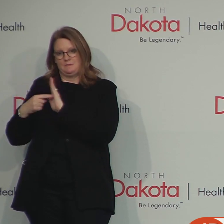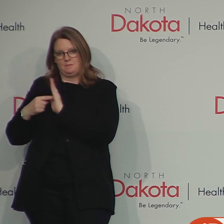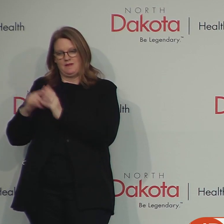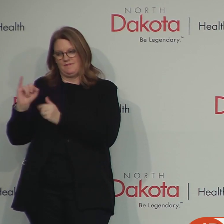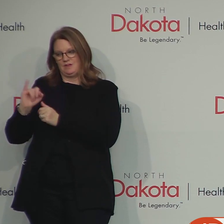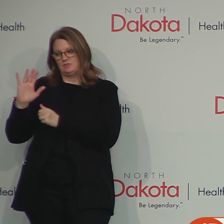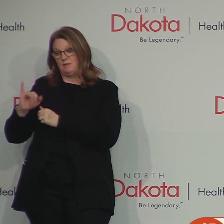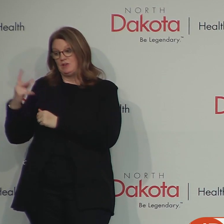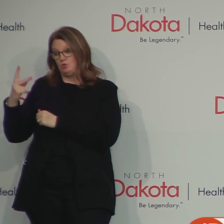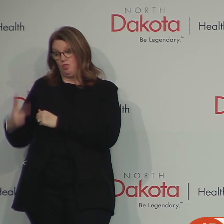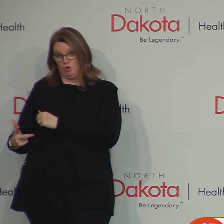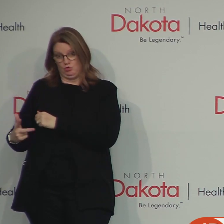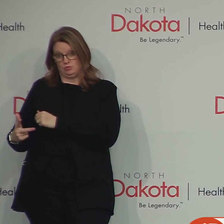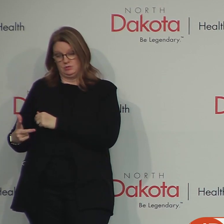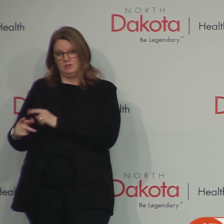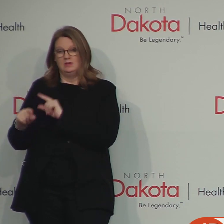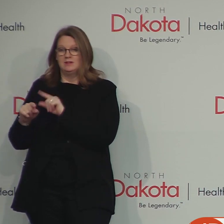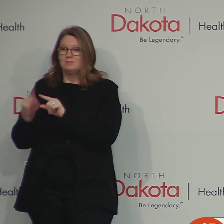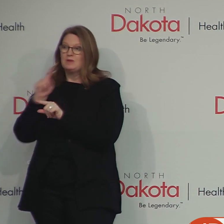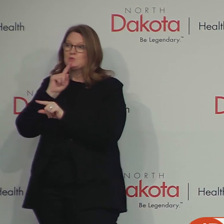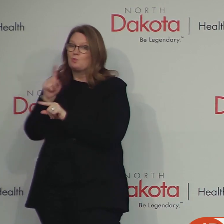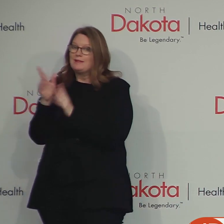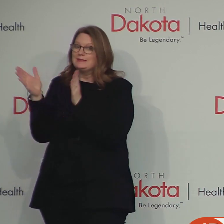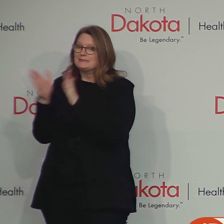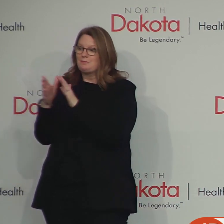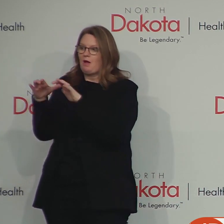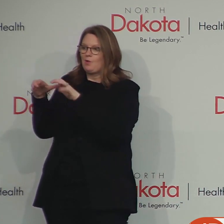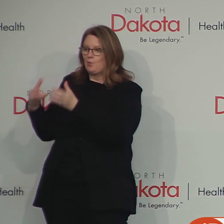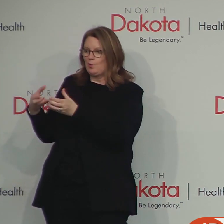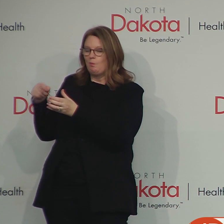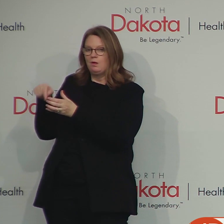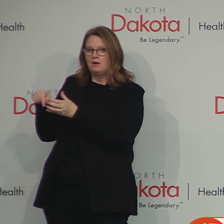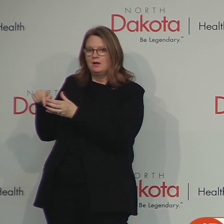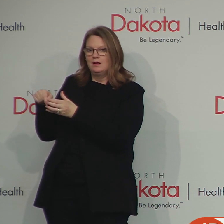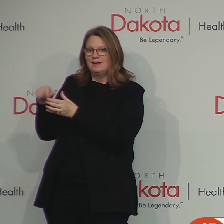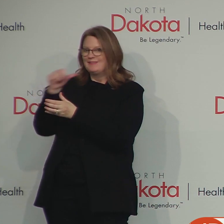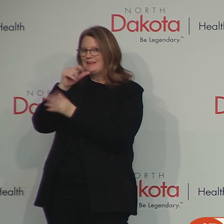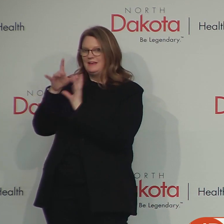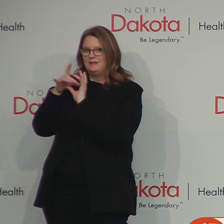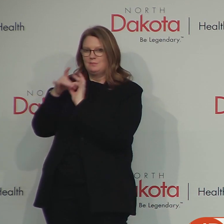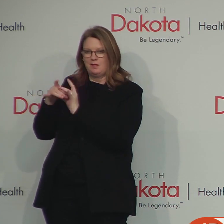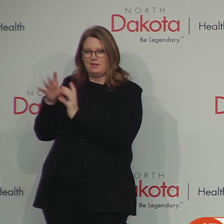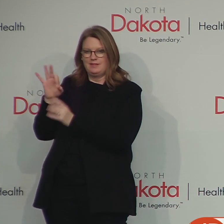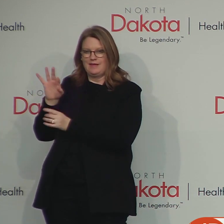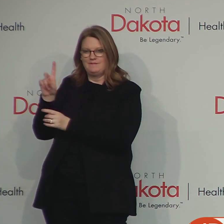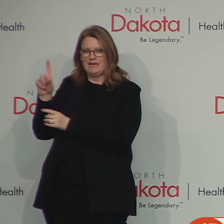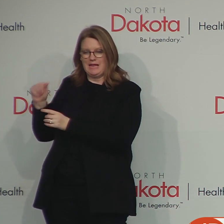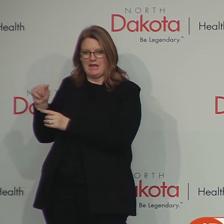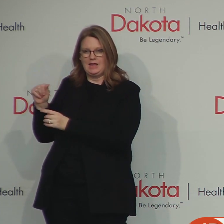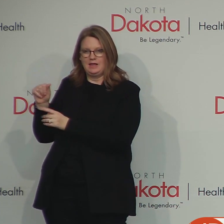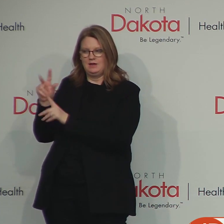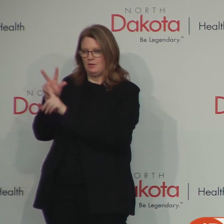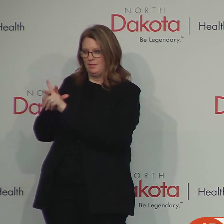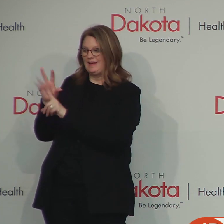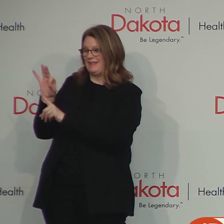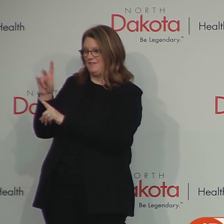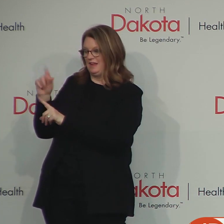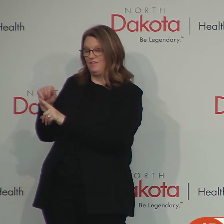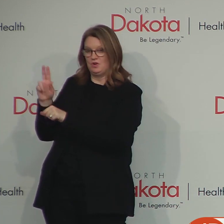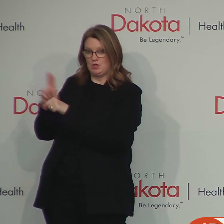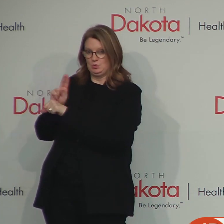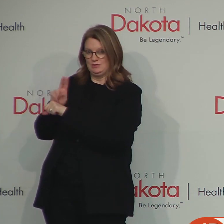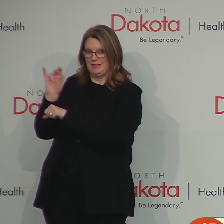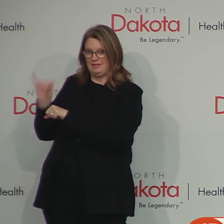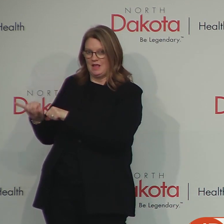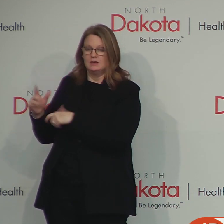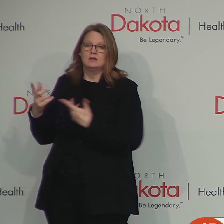by 2/3, but it was a very small group, and they didn't apply to the FDA to be authorized for that use. And so,